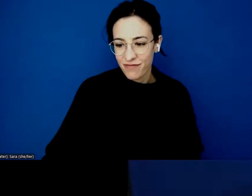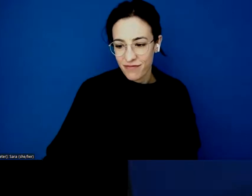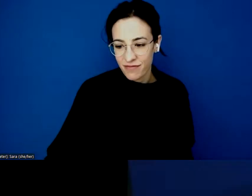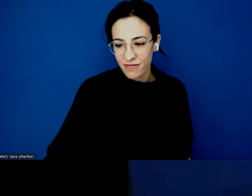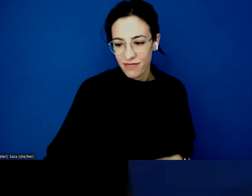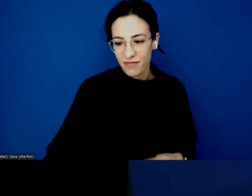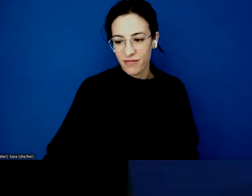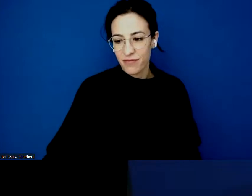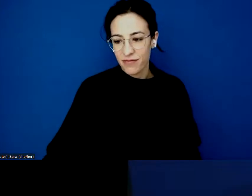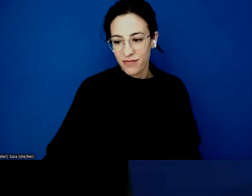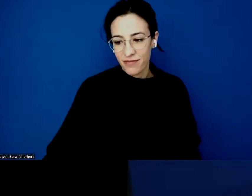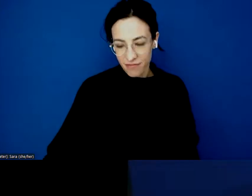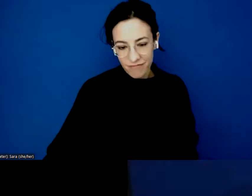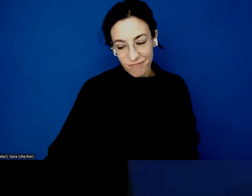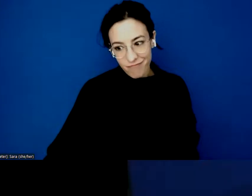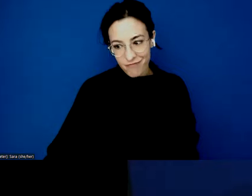obstacle for the deaf.